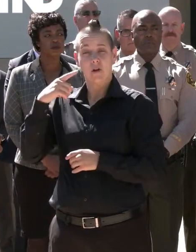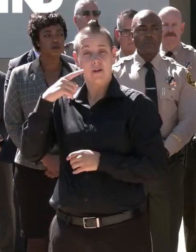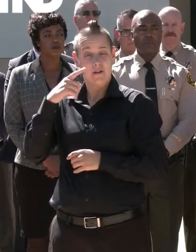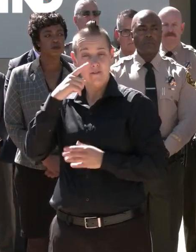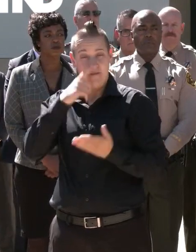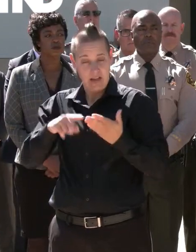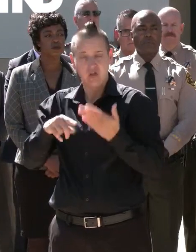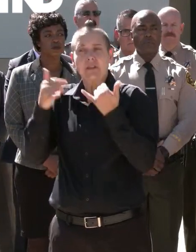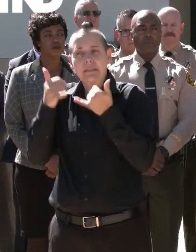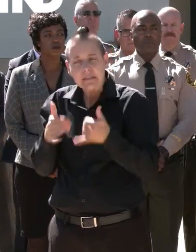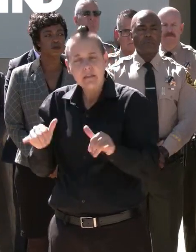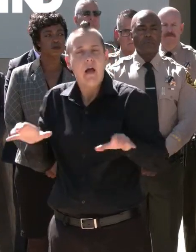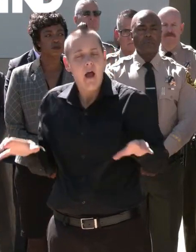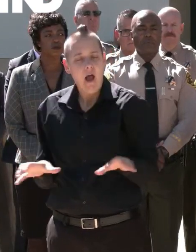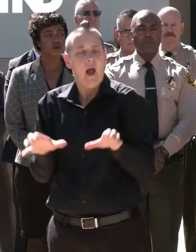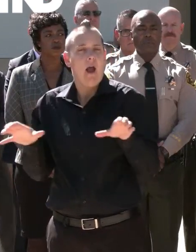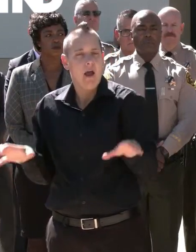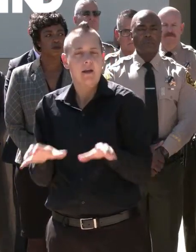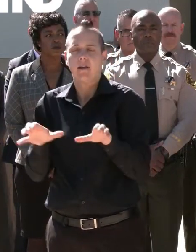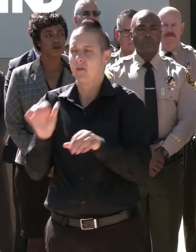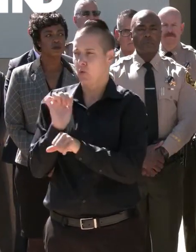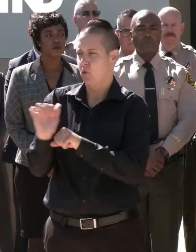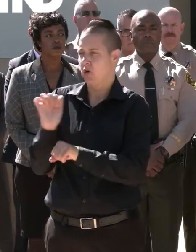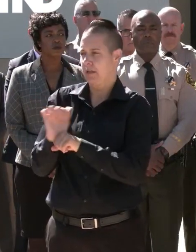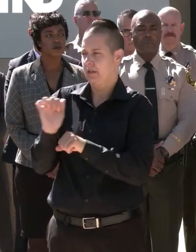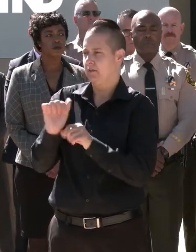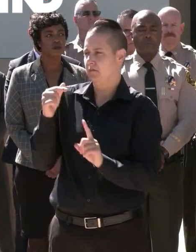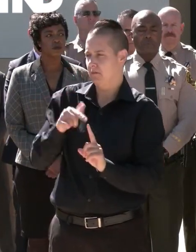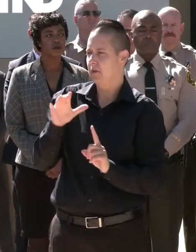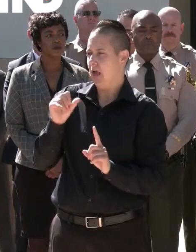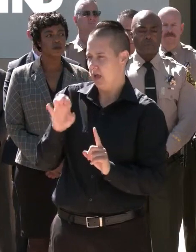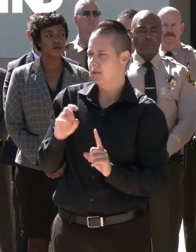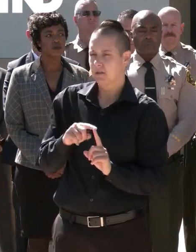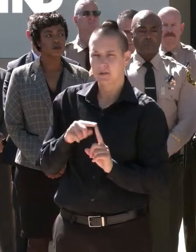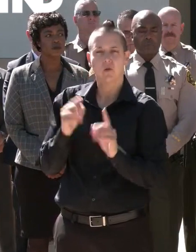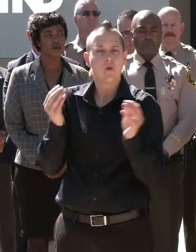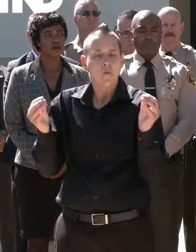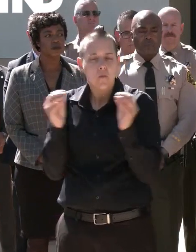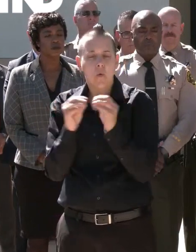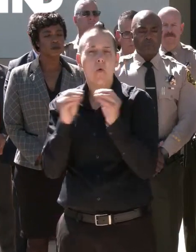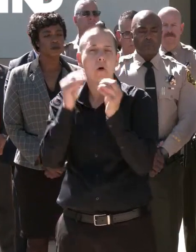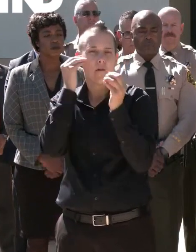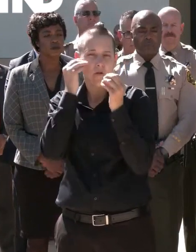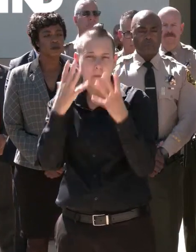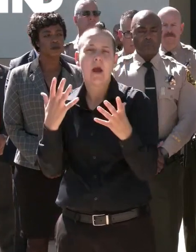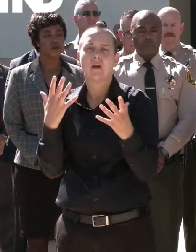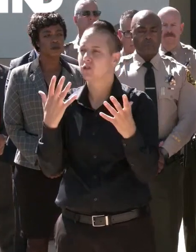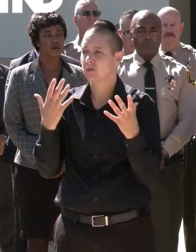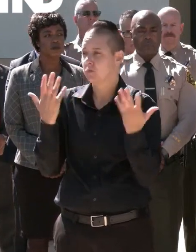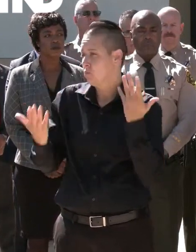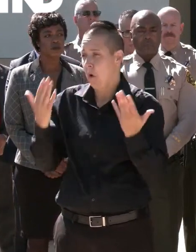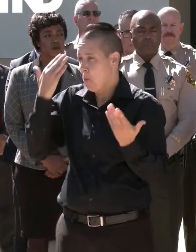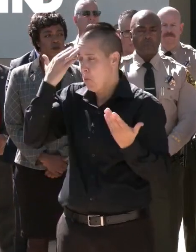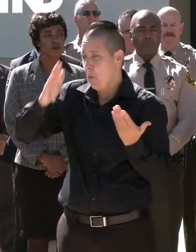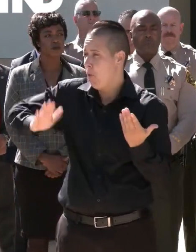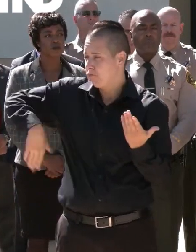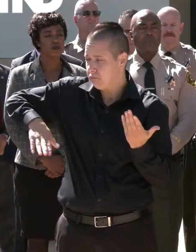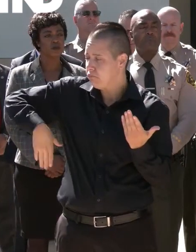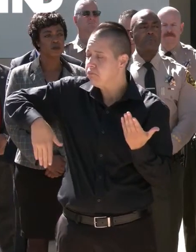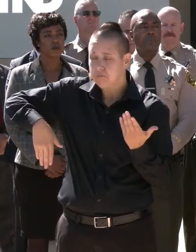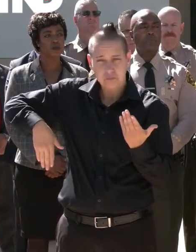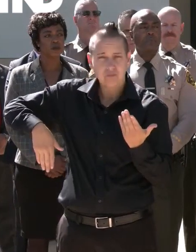our investigators are still actively working this case. There's more information that we probably don't know at this